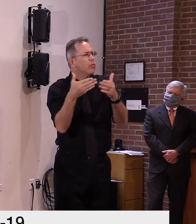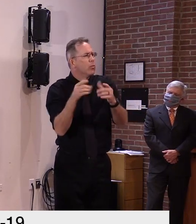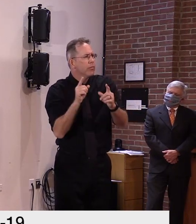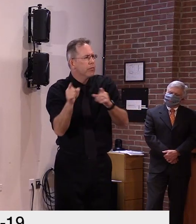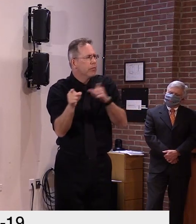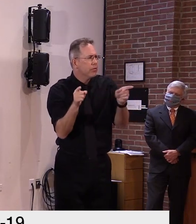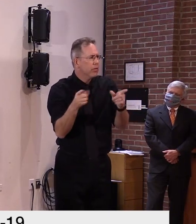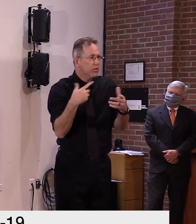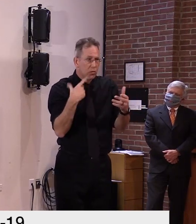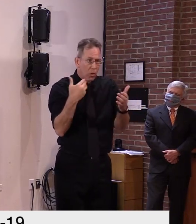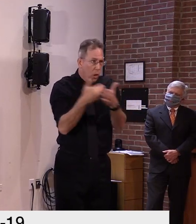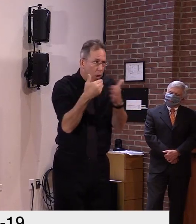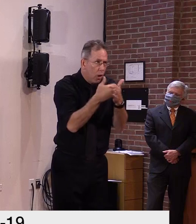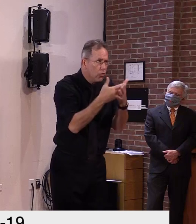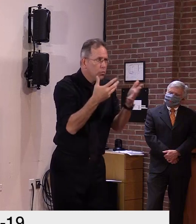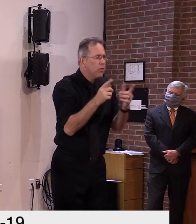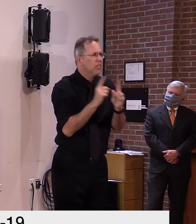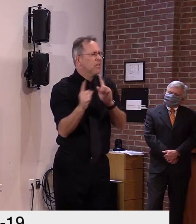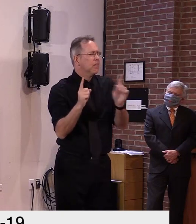Okay, thank you.